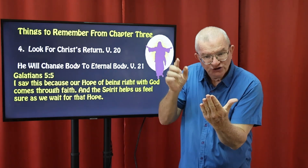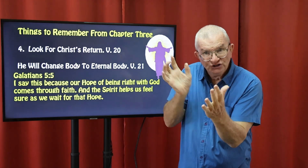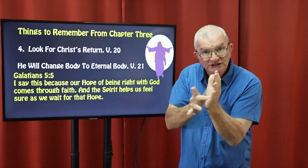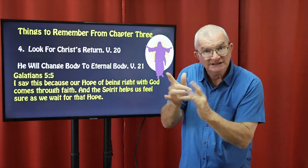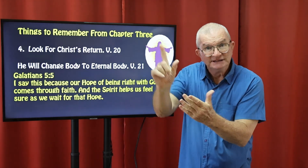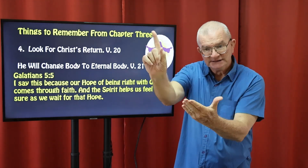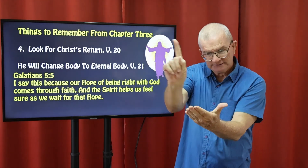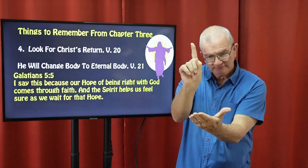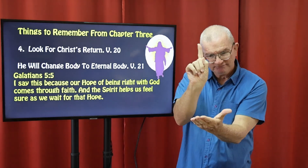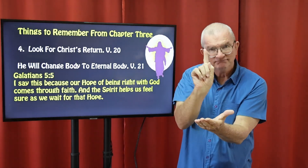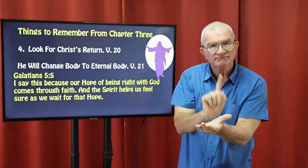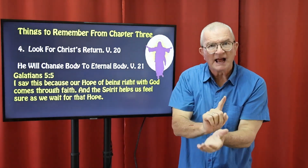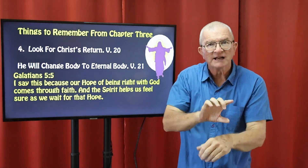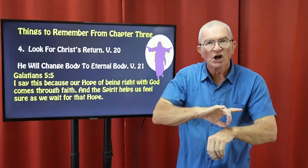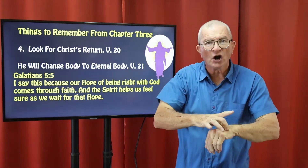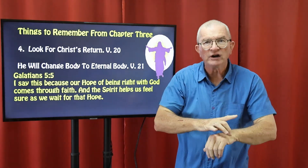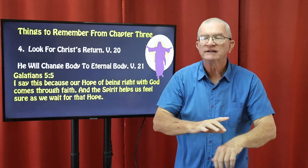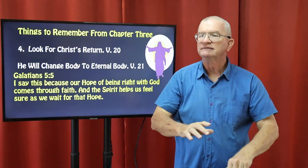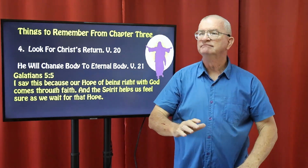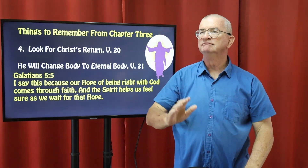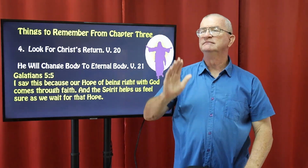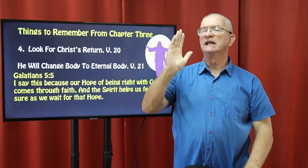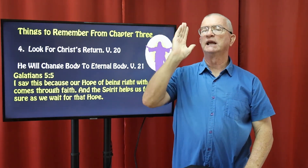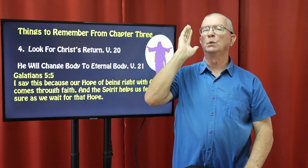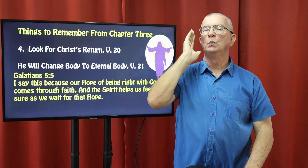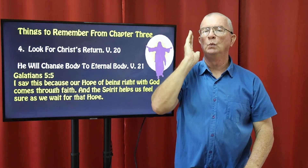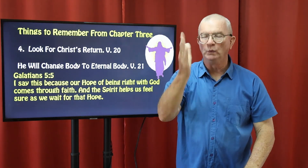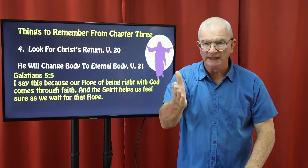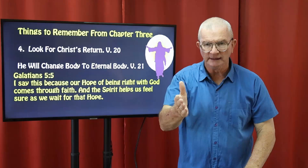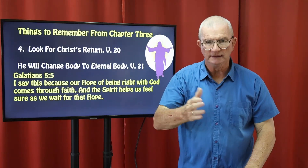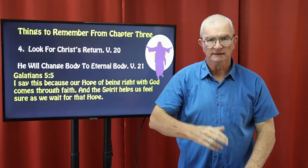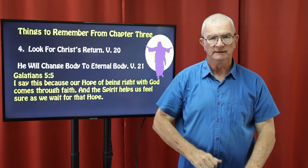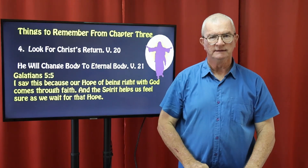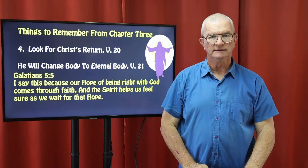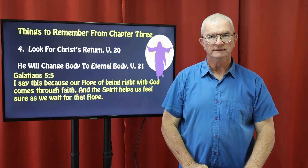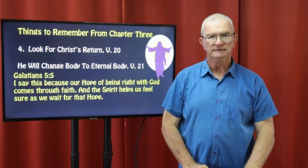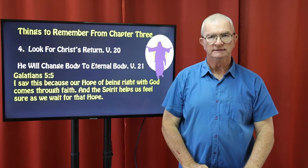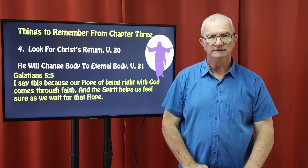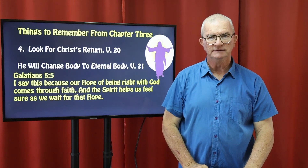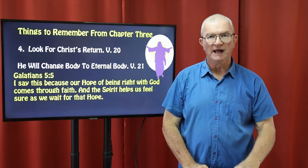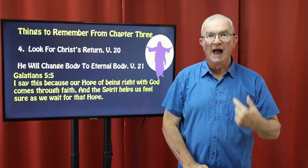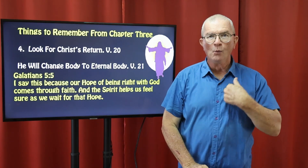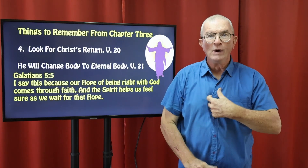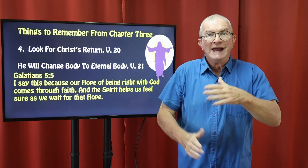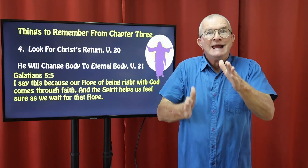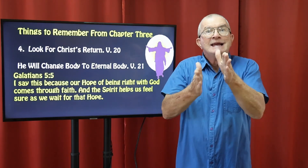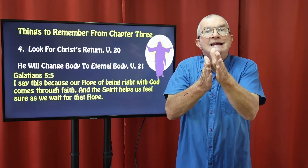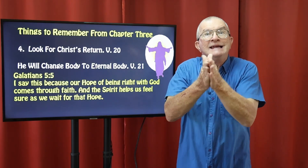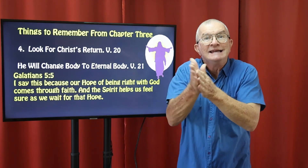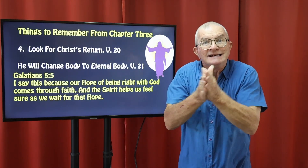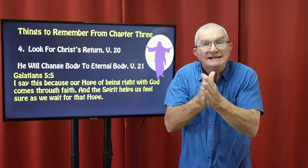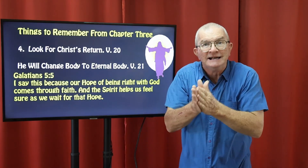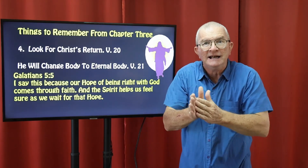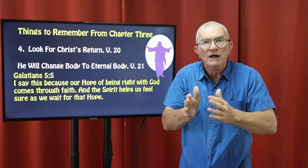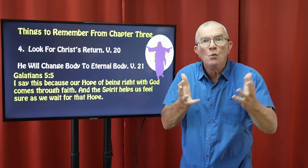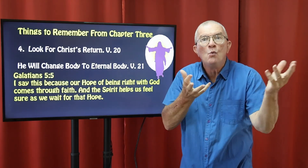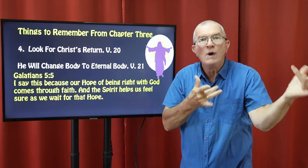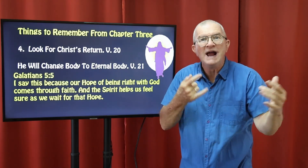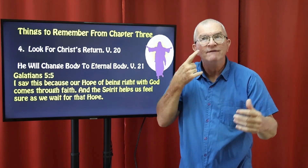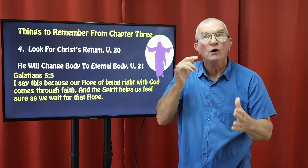It says that Jesus will return to earth, and he will. and we eagerly wait